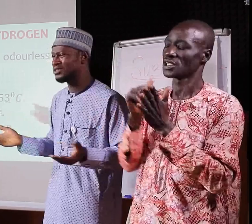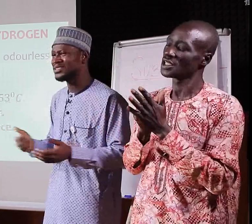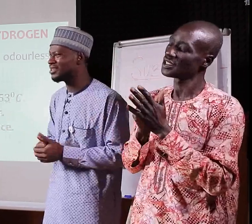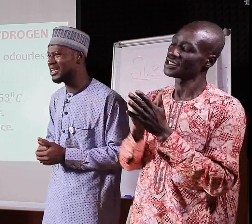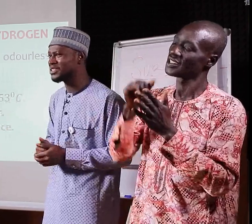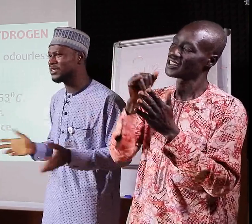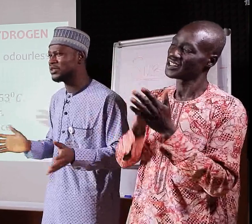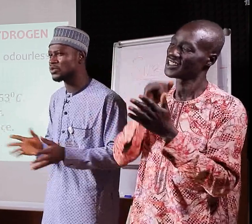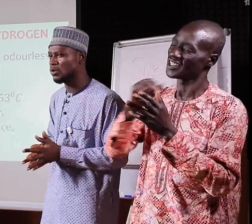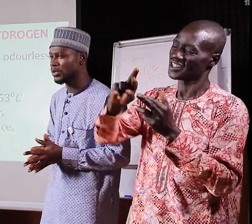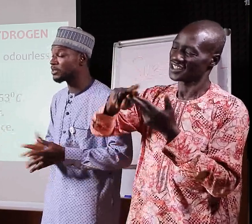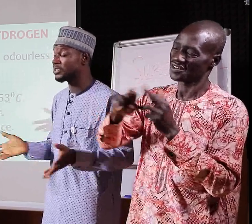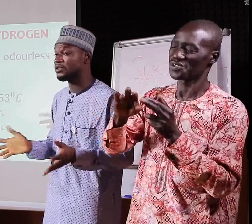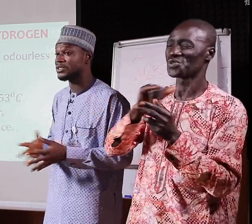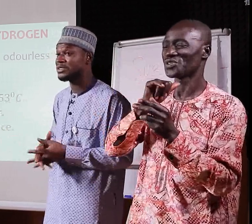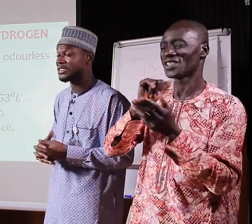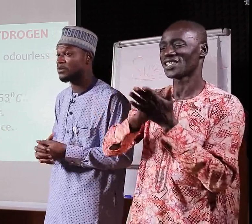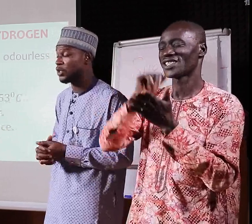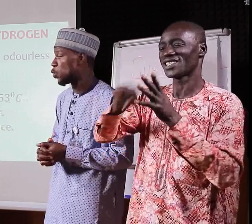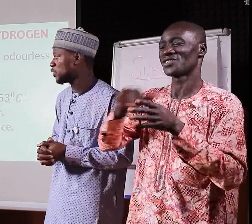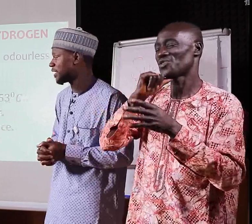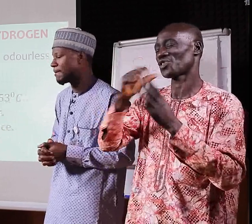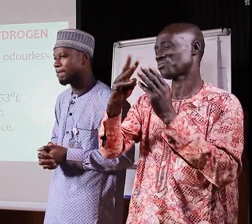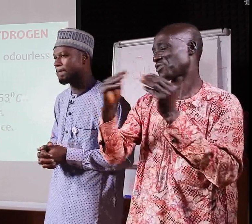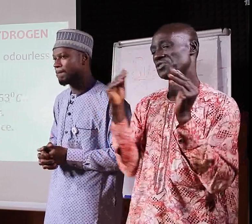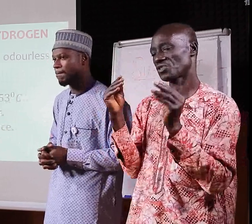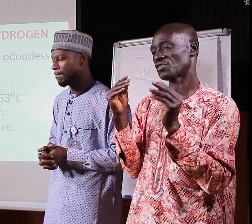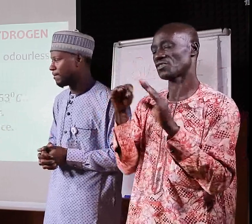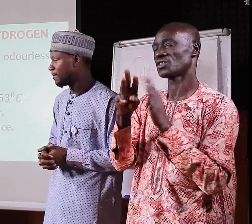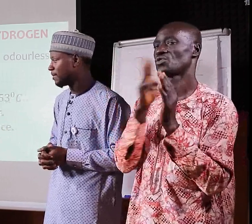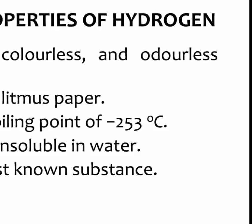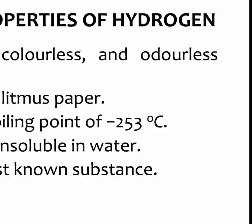it's just relatively insoluble. That means it does not dissolve in water.